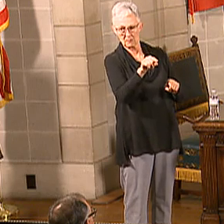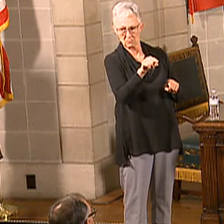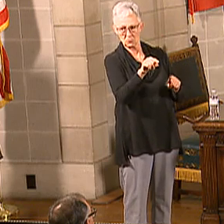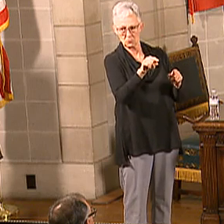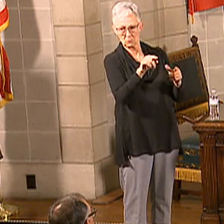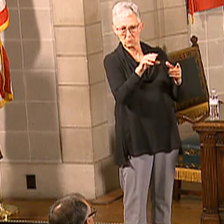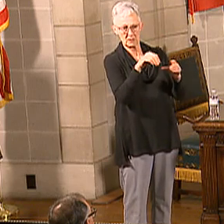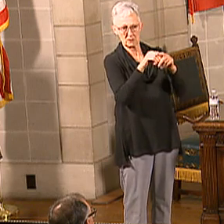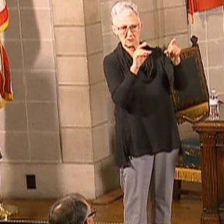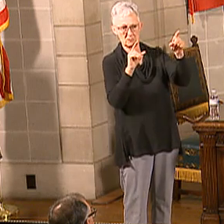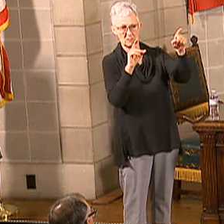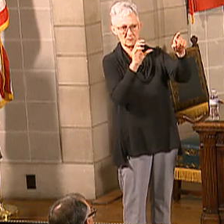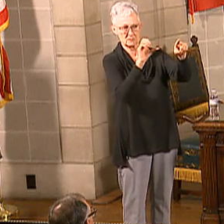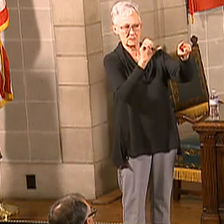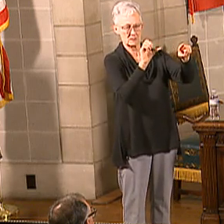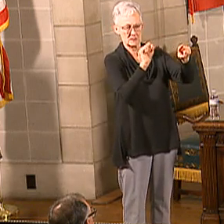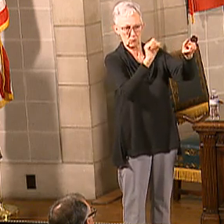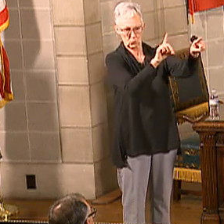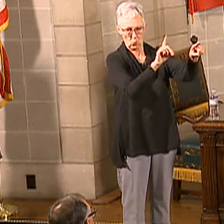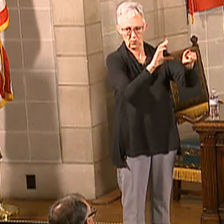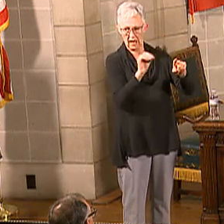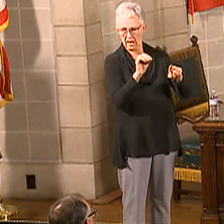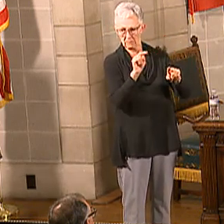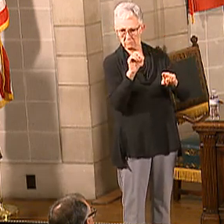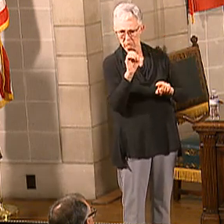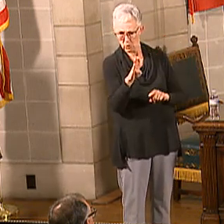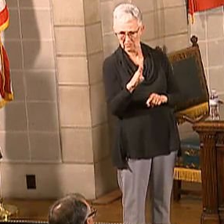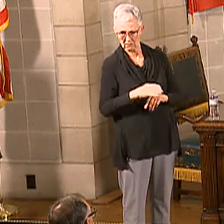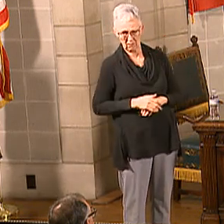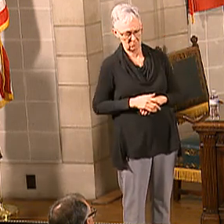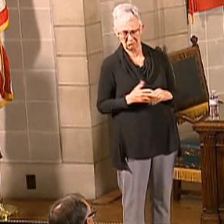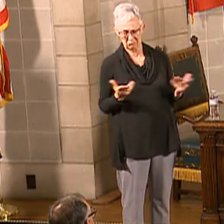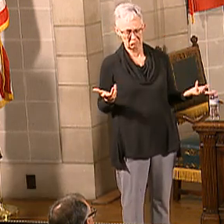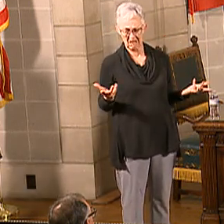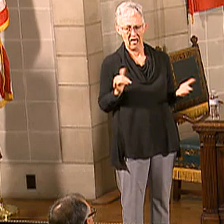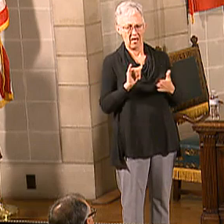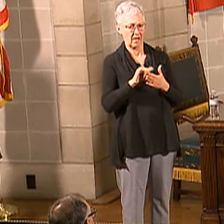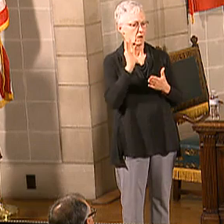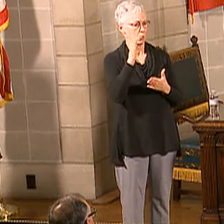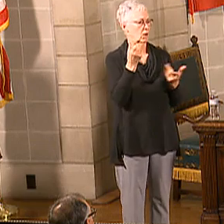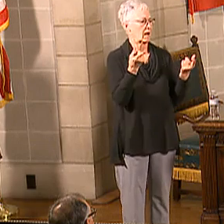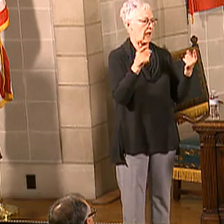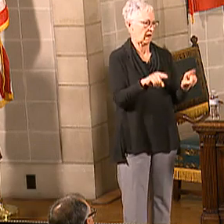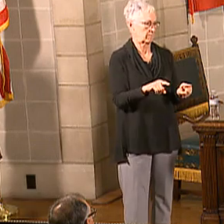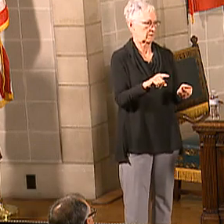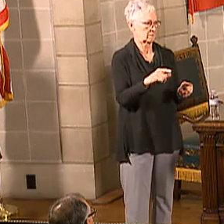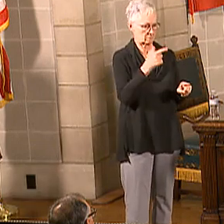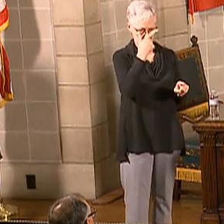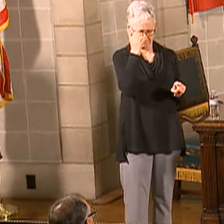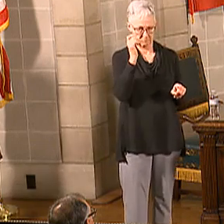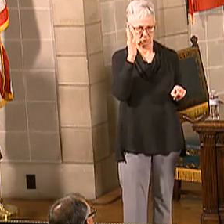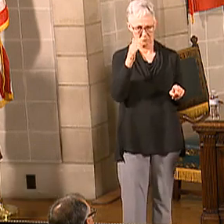Nebraska. So those kind of situations are going to happen anyway with regard to different kind of rules across,